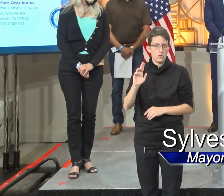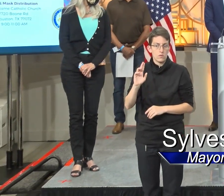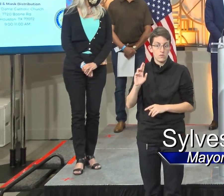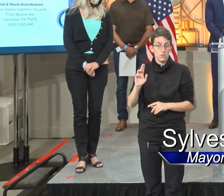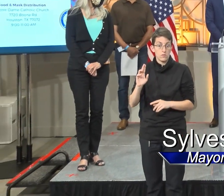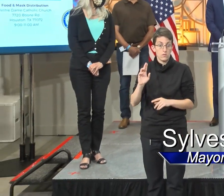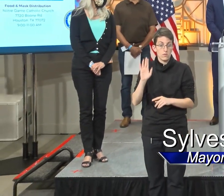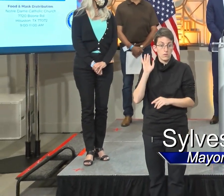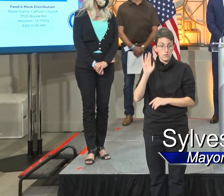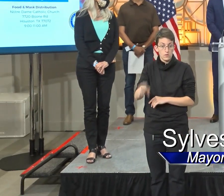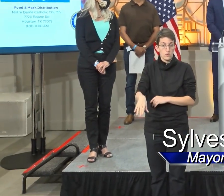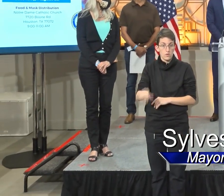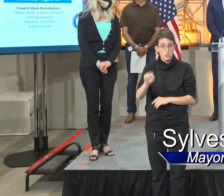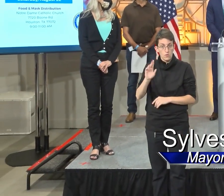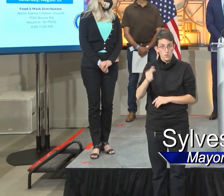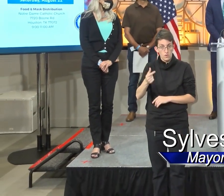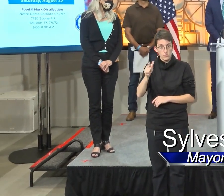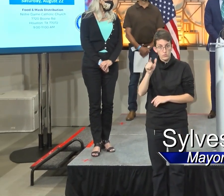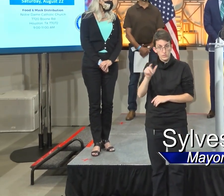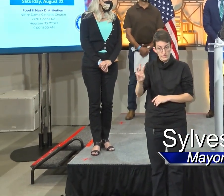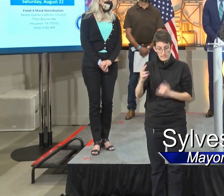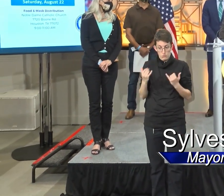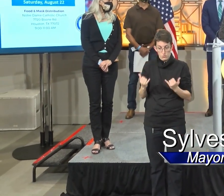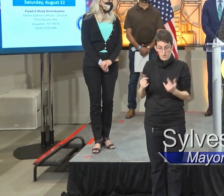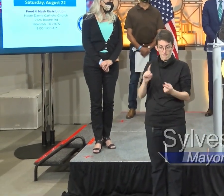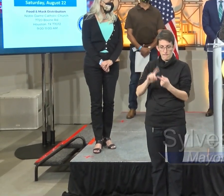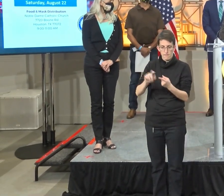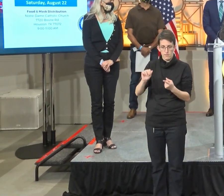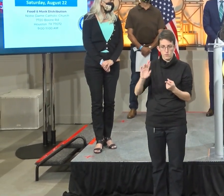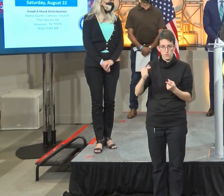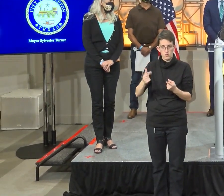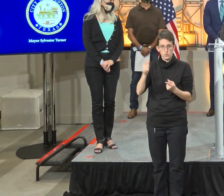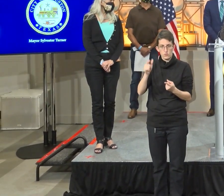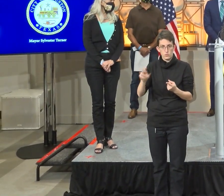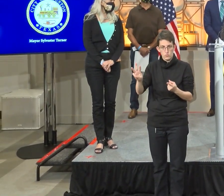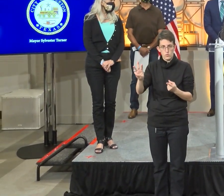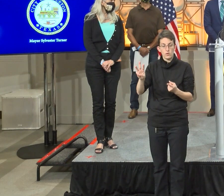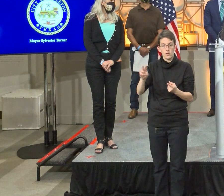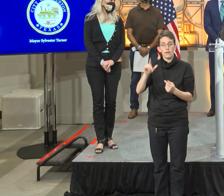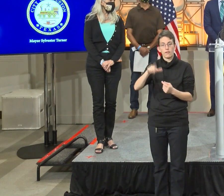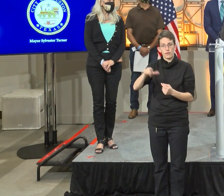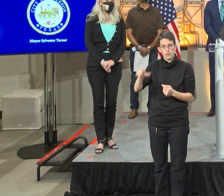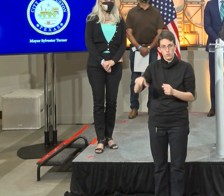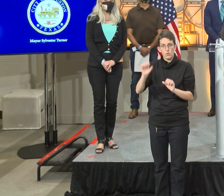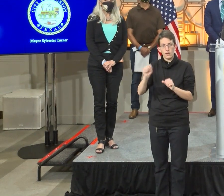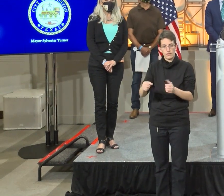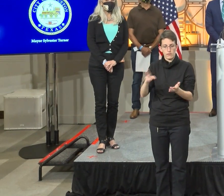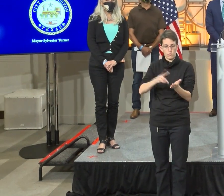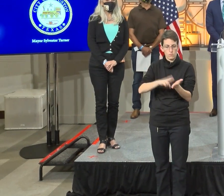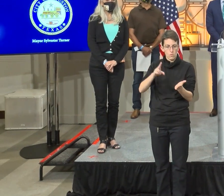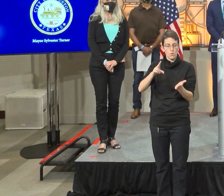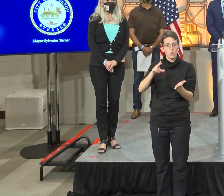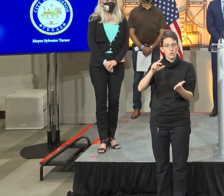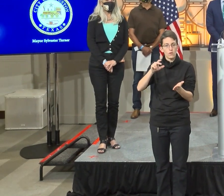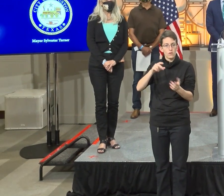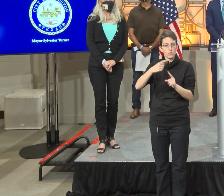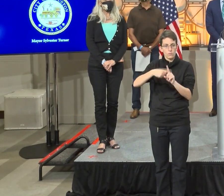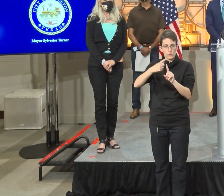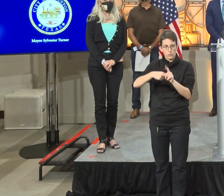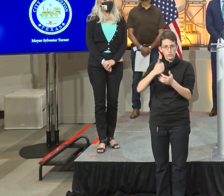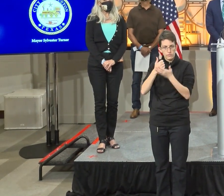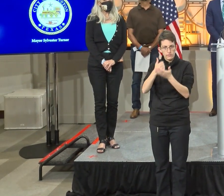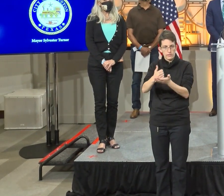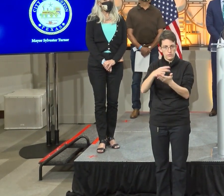through August 26th. Today through the 26th, the landlords can enroll in the Houston Rental Assistance